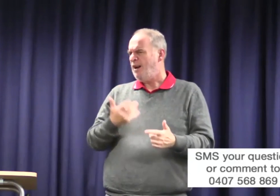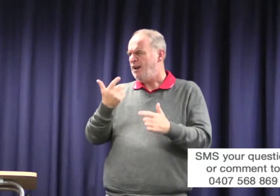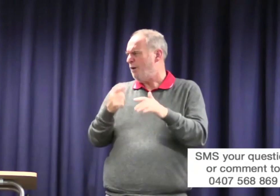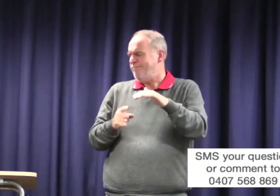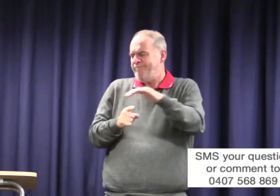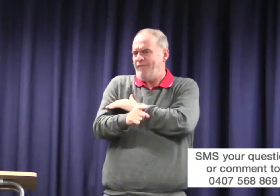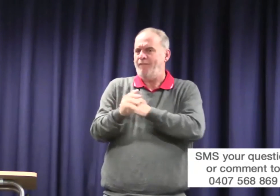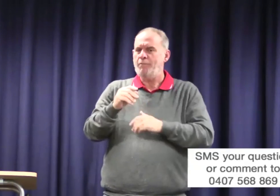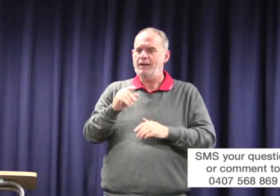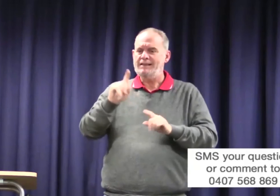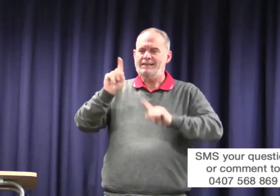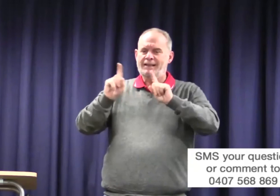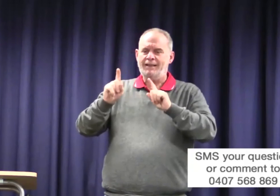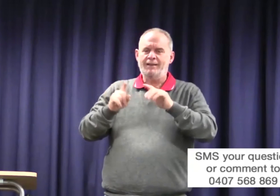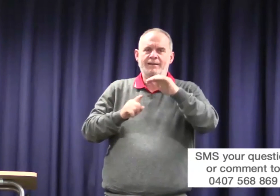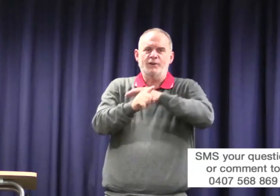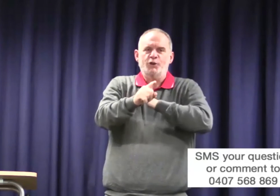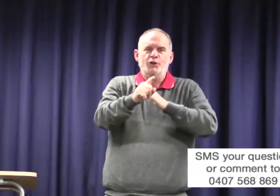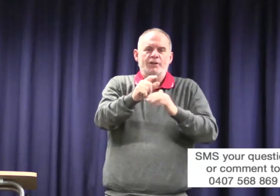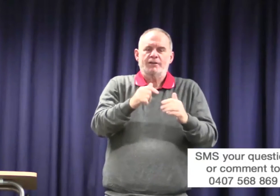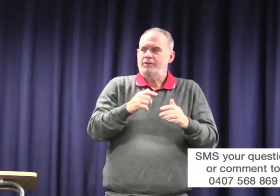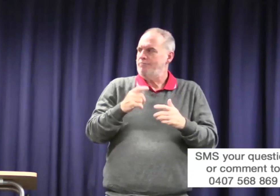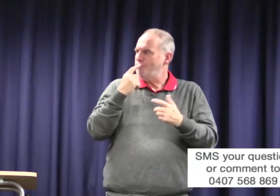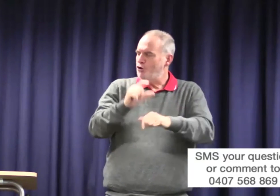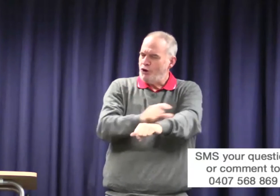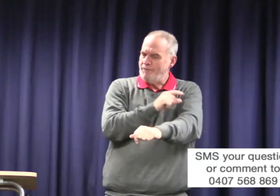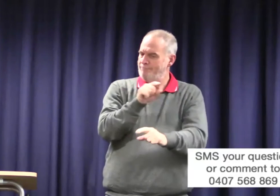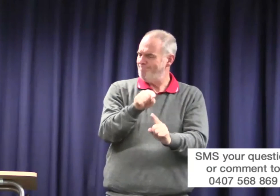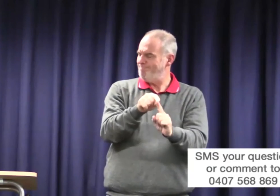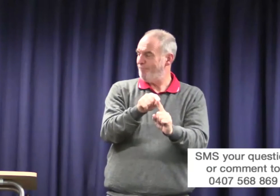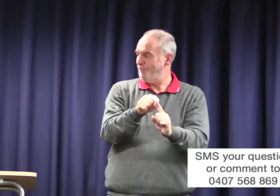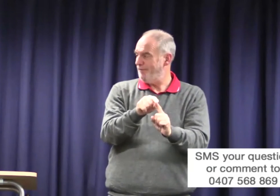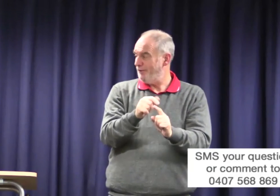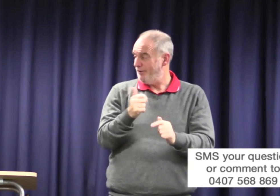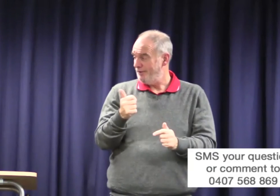I think we need to still allow for that travel